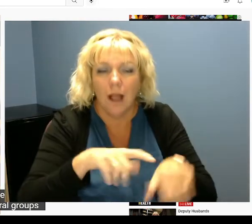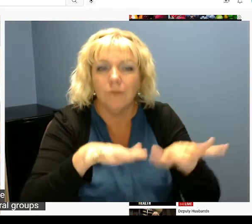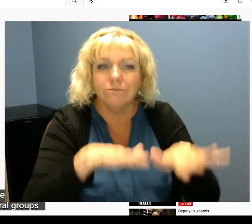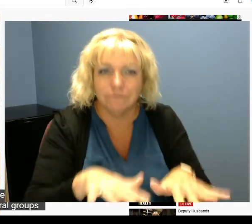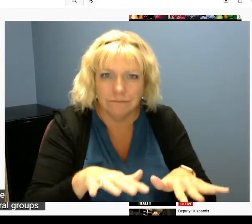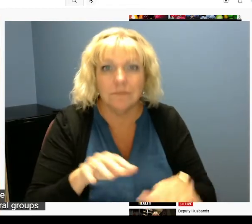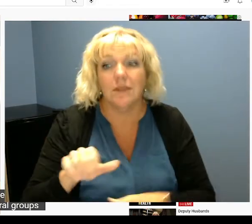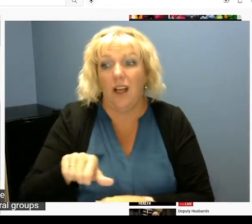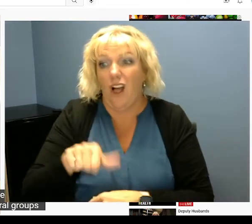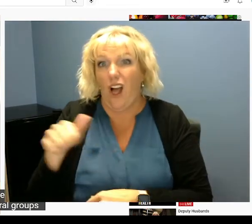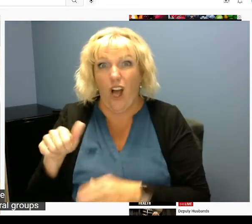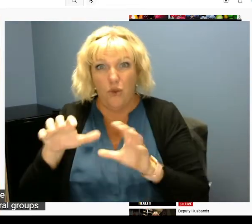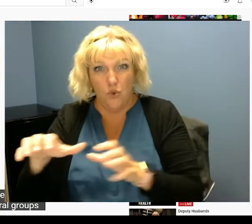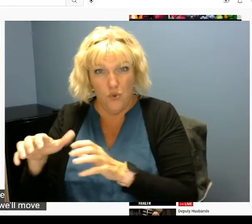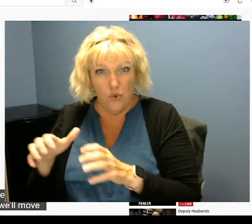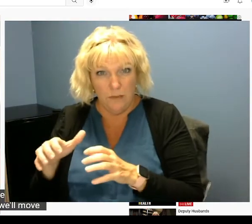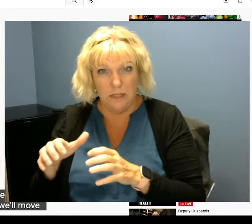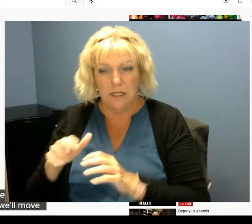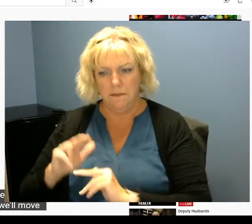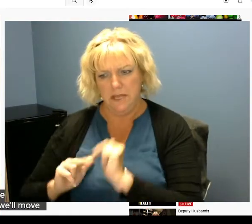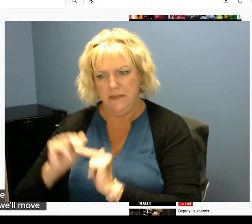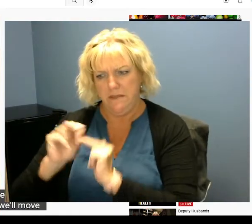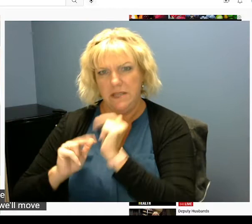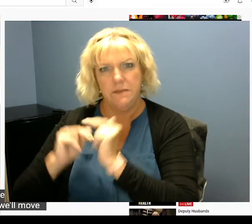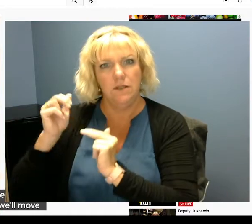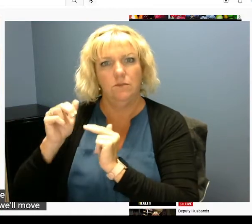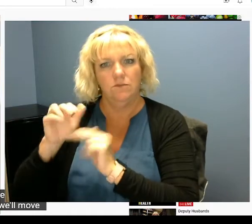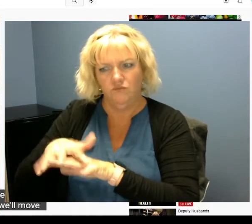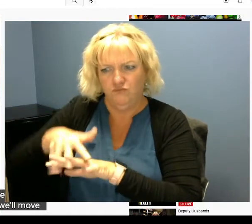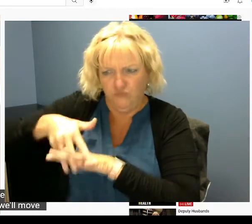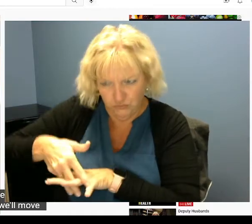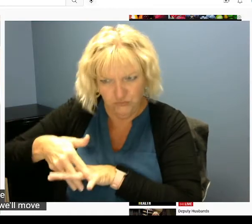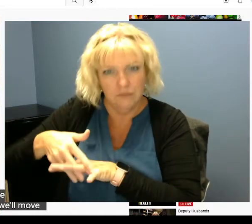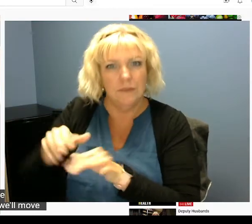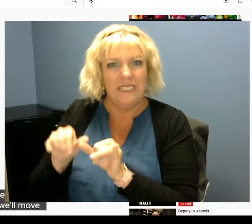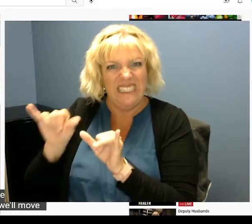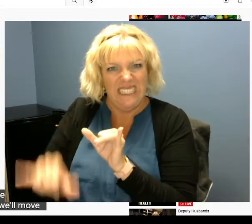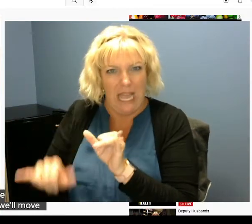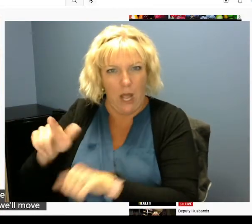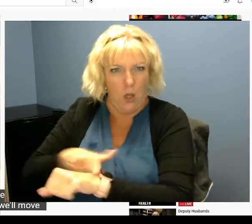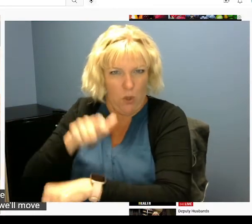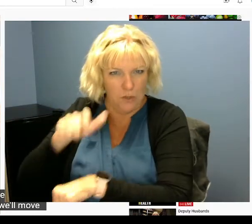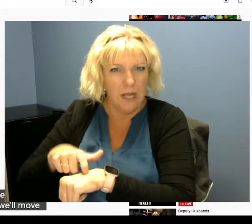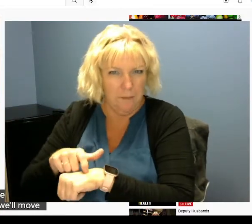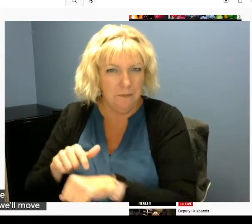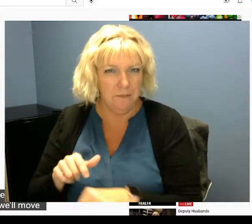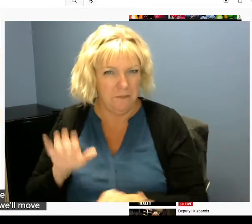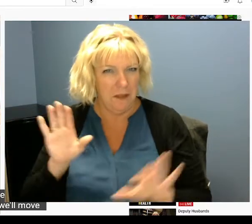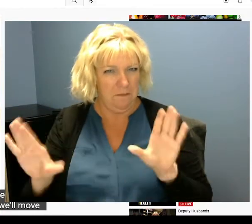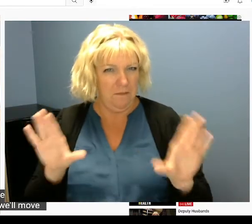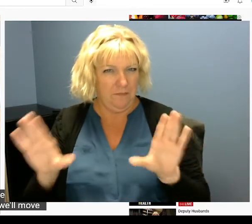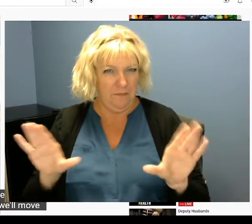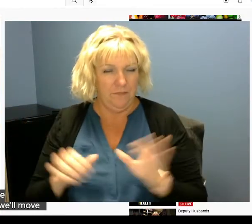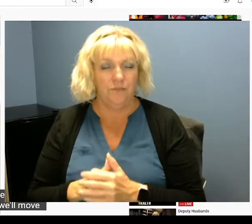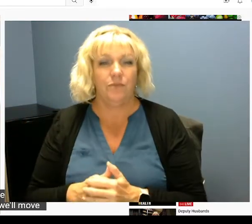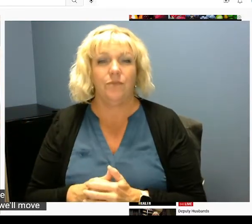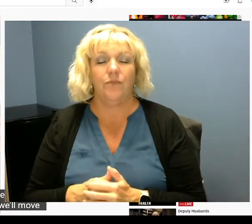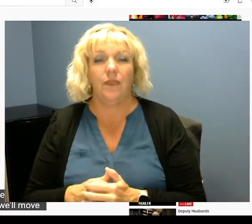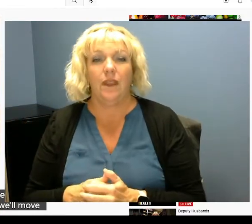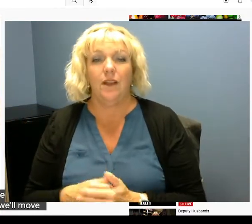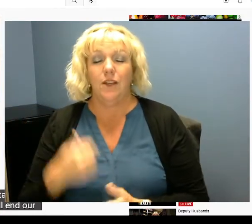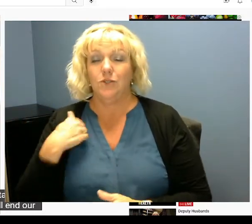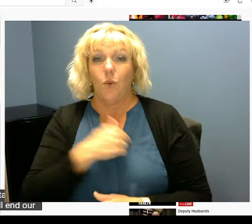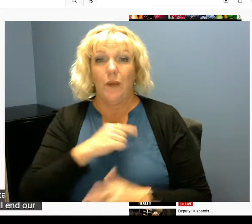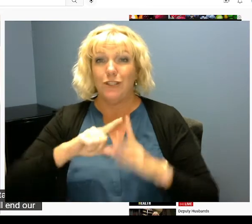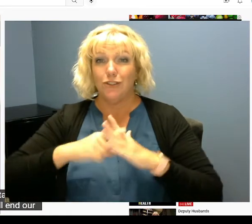at several groups that are a little bit more settled, and we'll start over where we are in the West, and